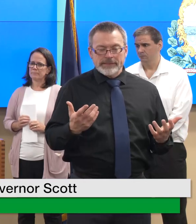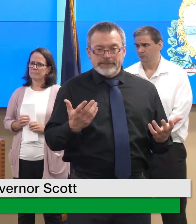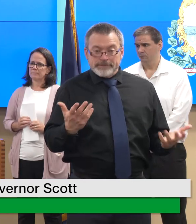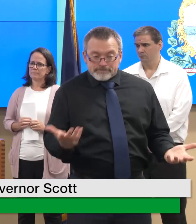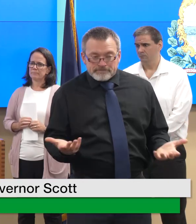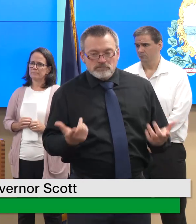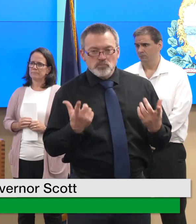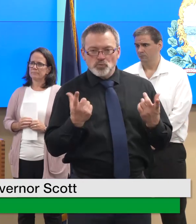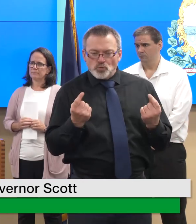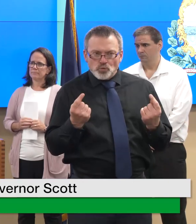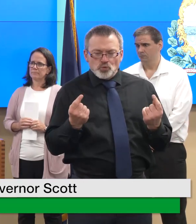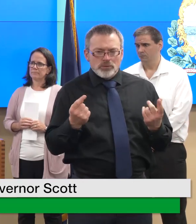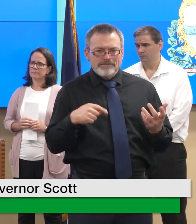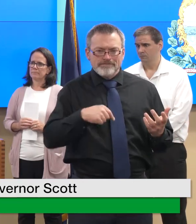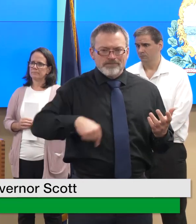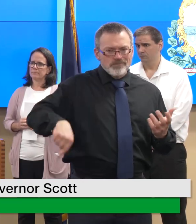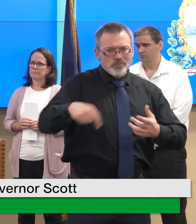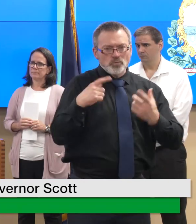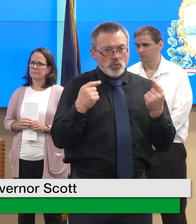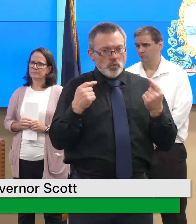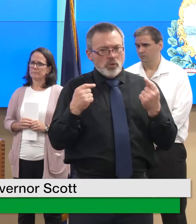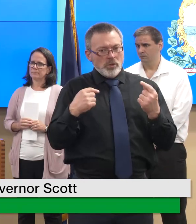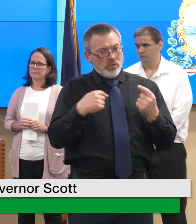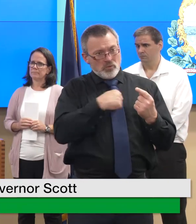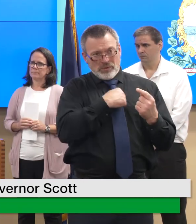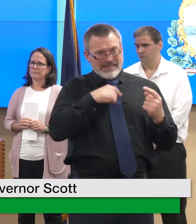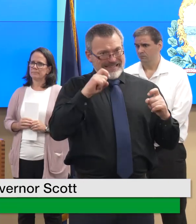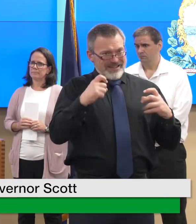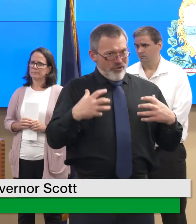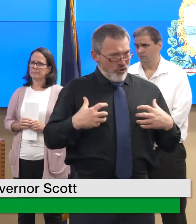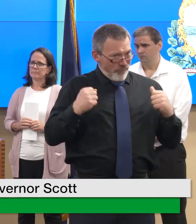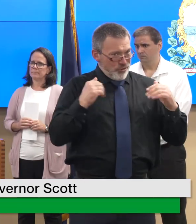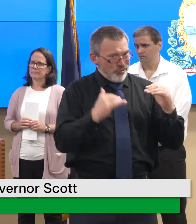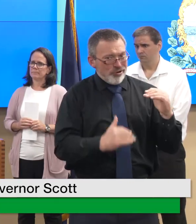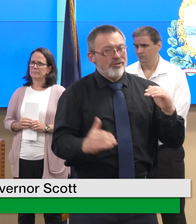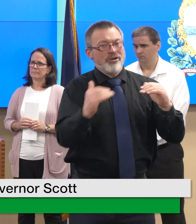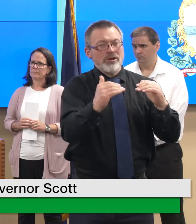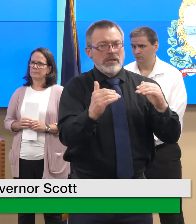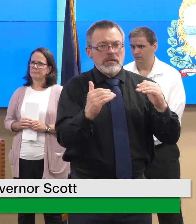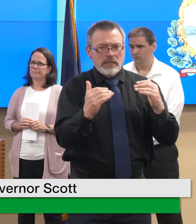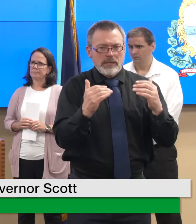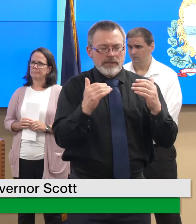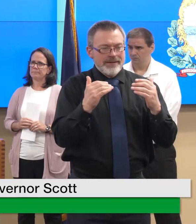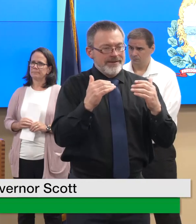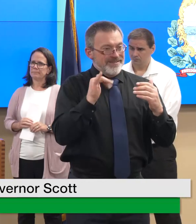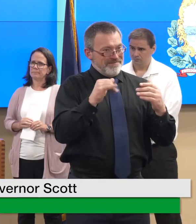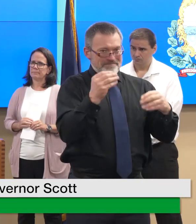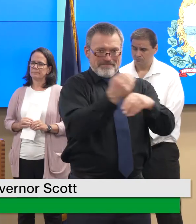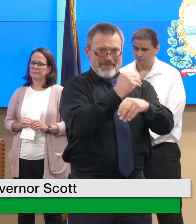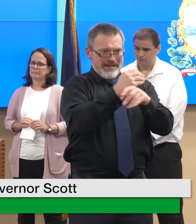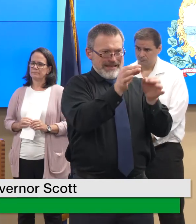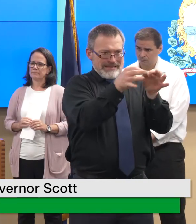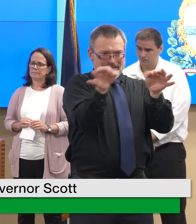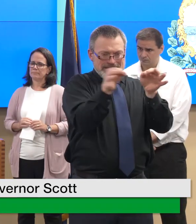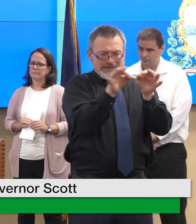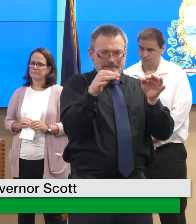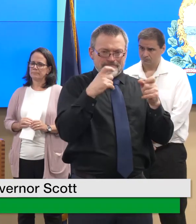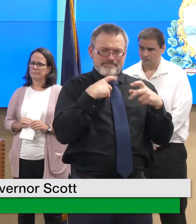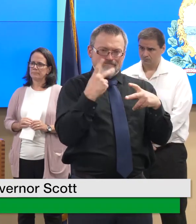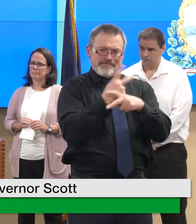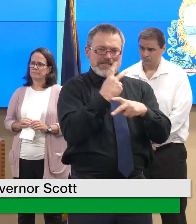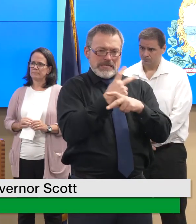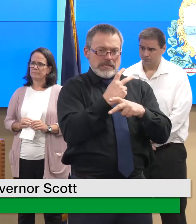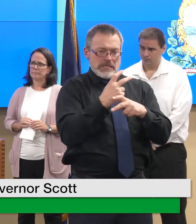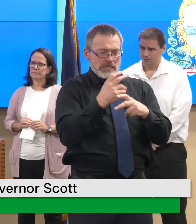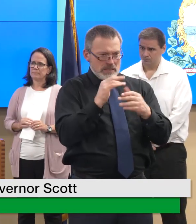If we don't reach the threshold, the equation to get to individual assistance, what do